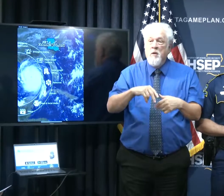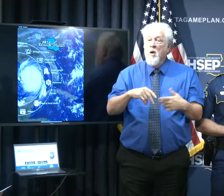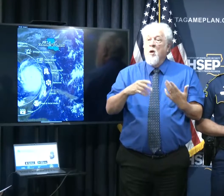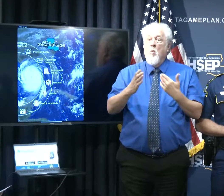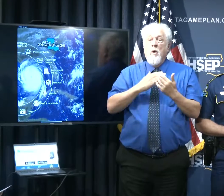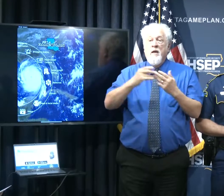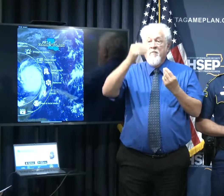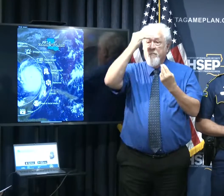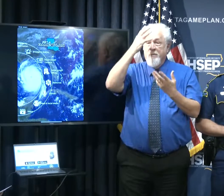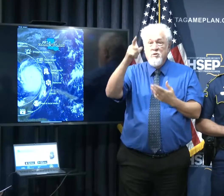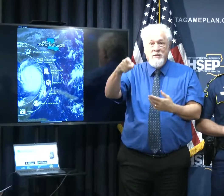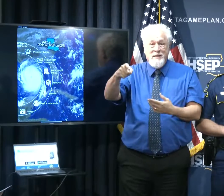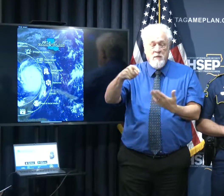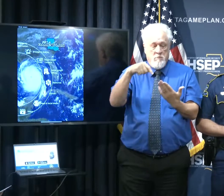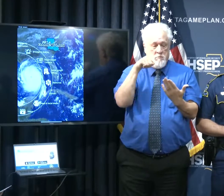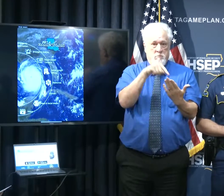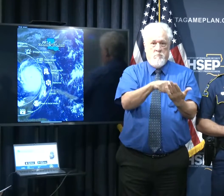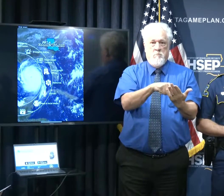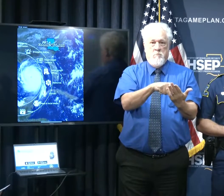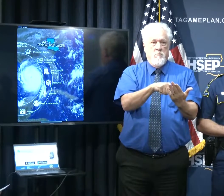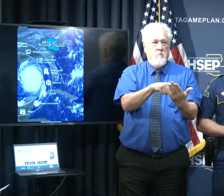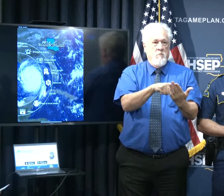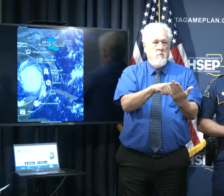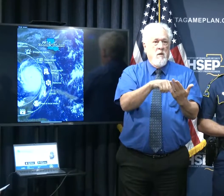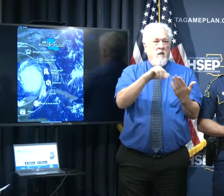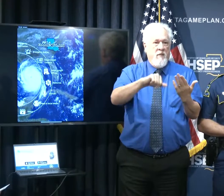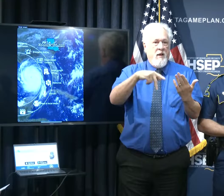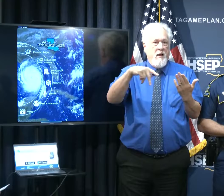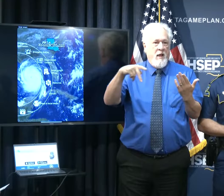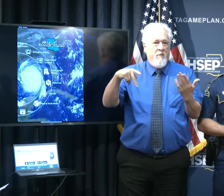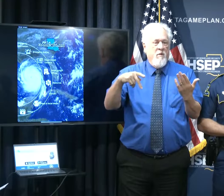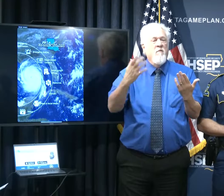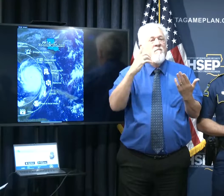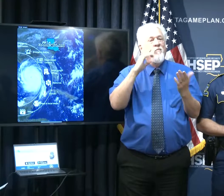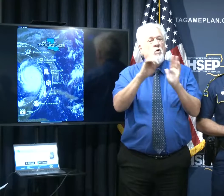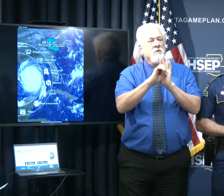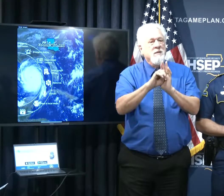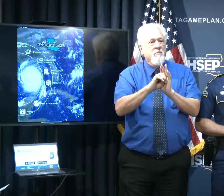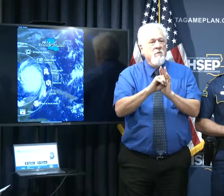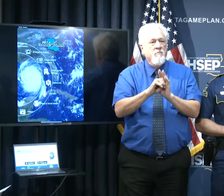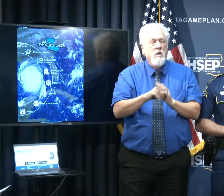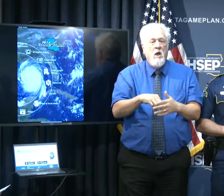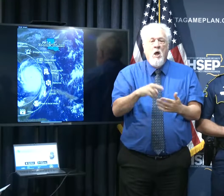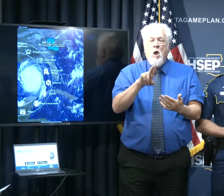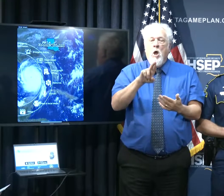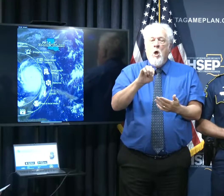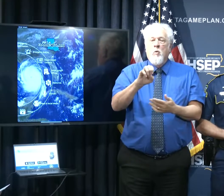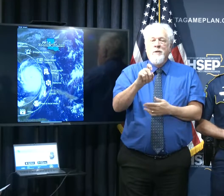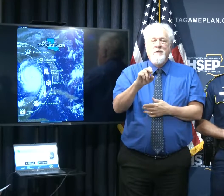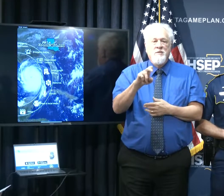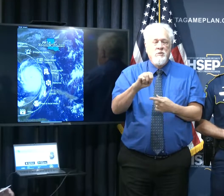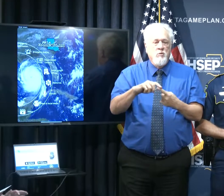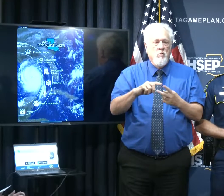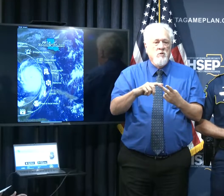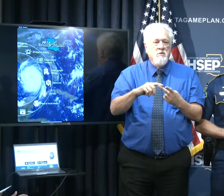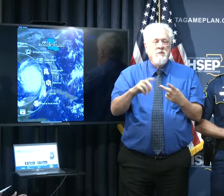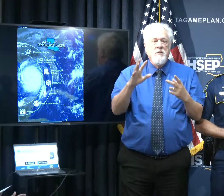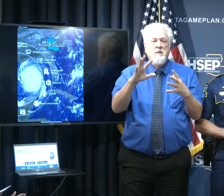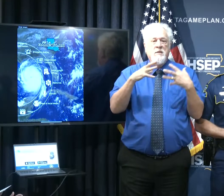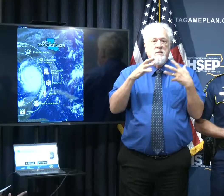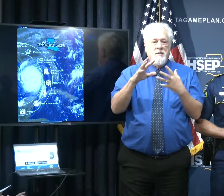for will be available on that app. So I'll give you an example. Resources, disaster recovery